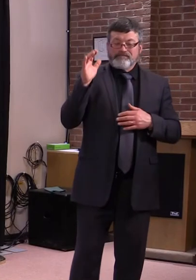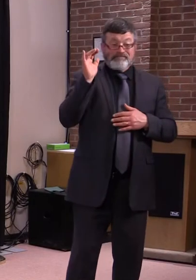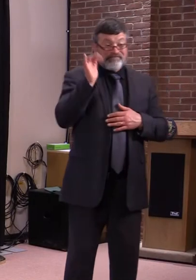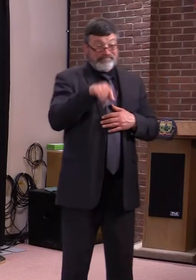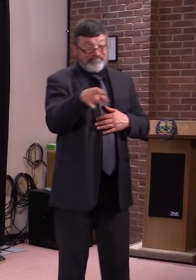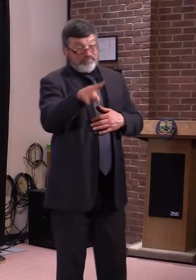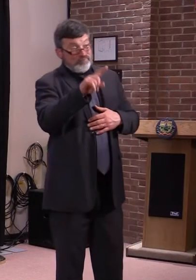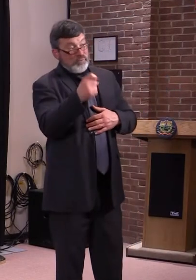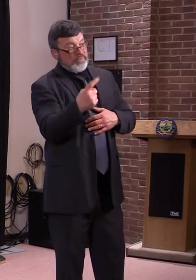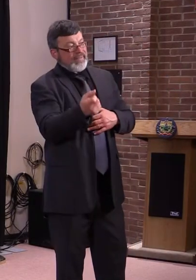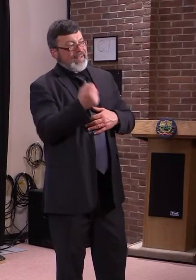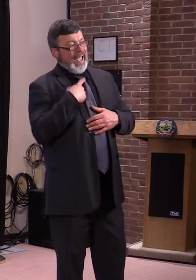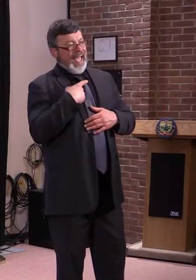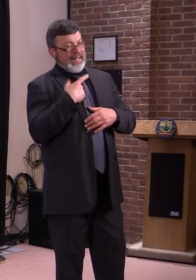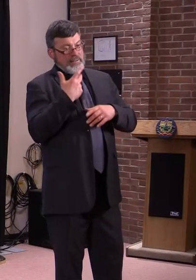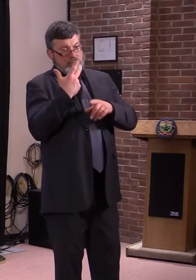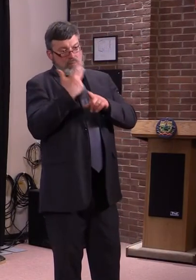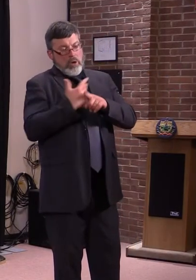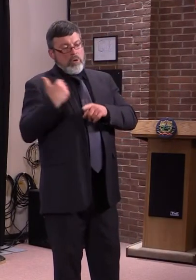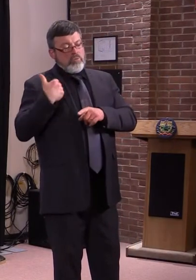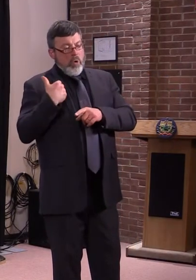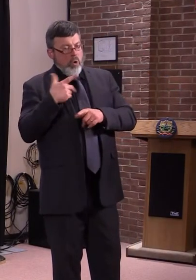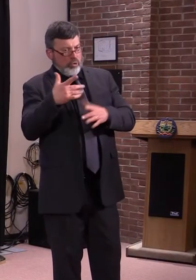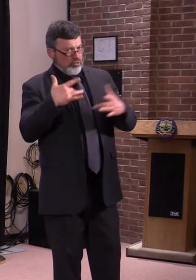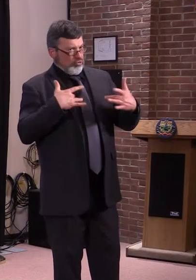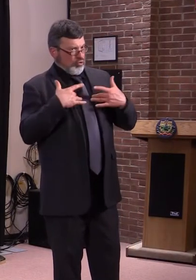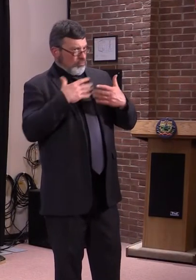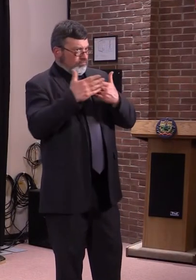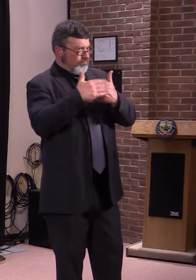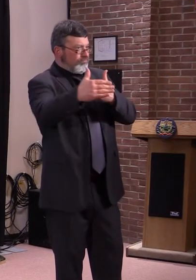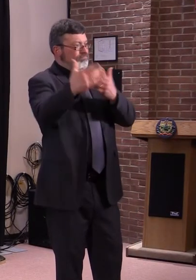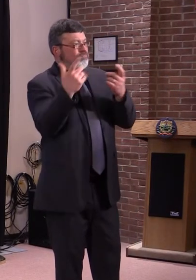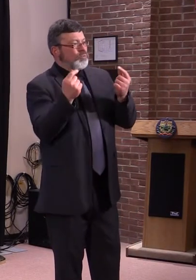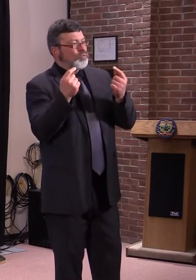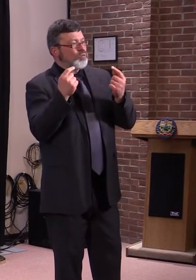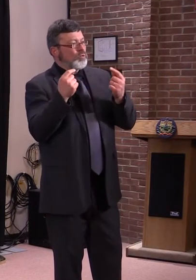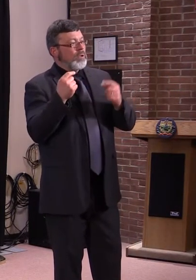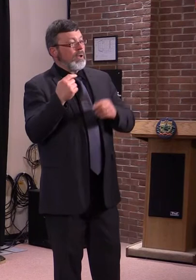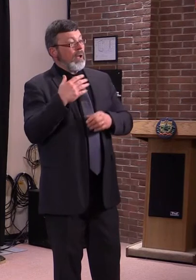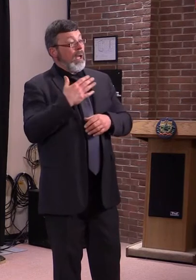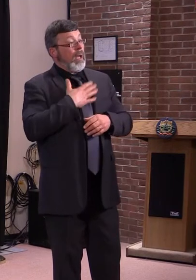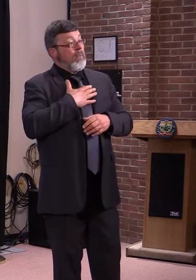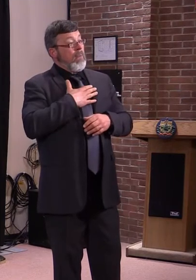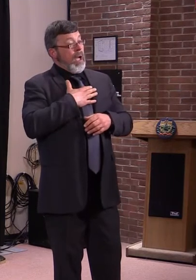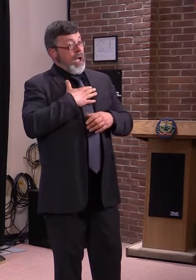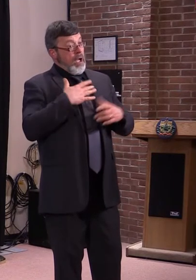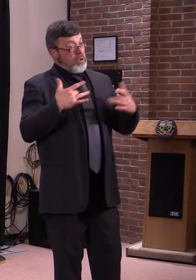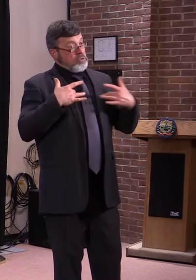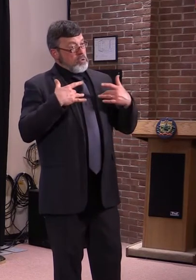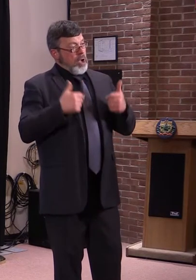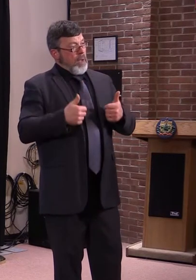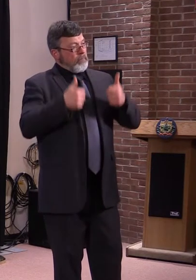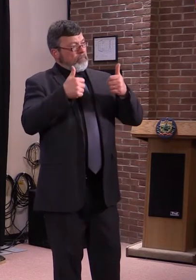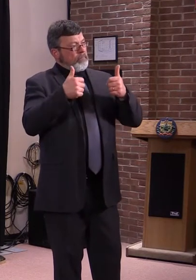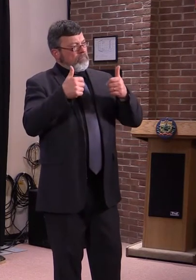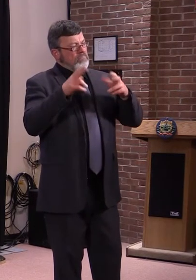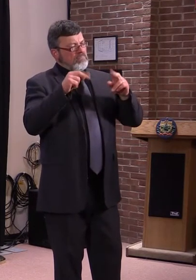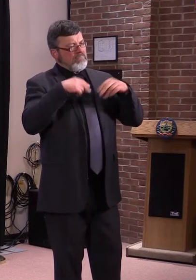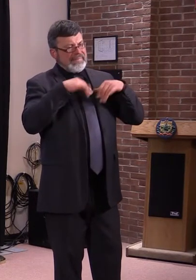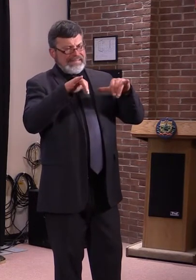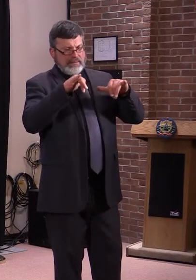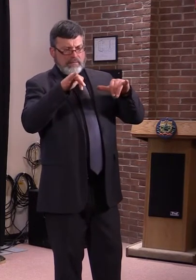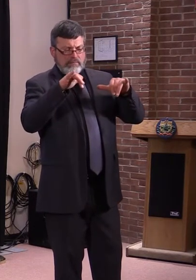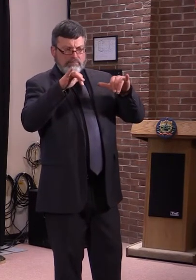concern moving forward with the economy, and I said inflation. And I still am concerned about